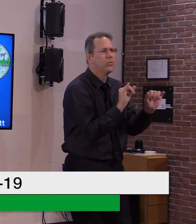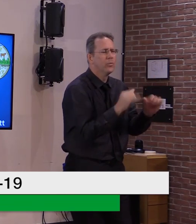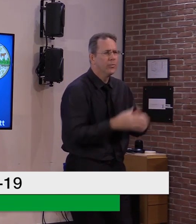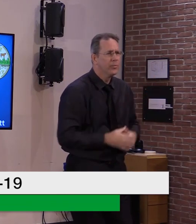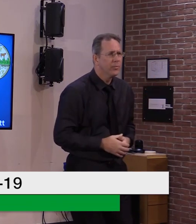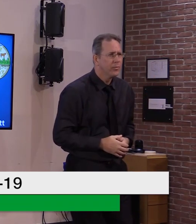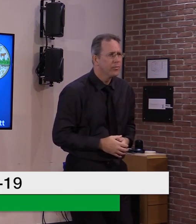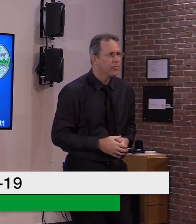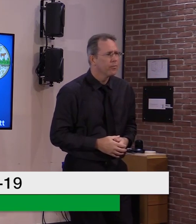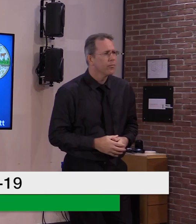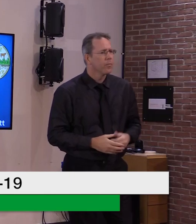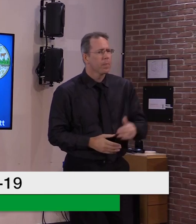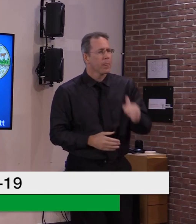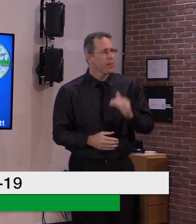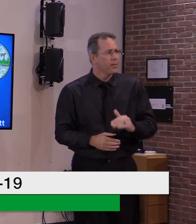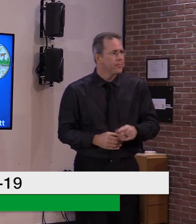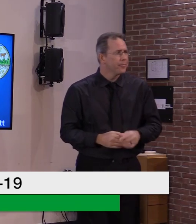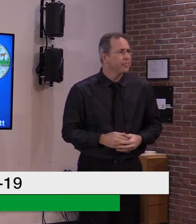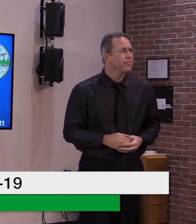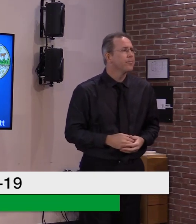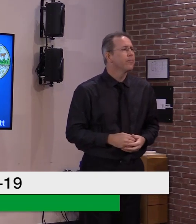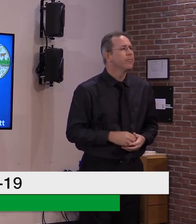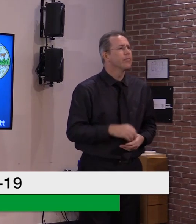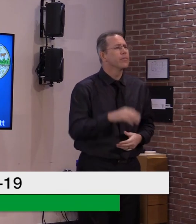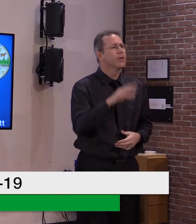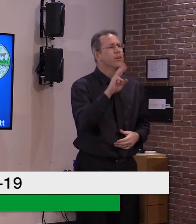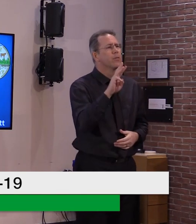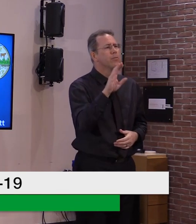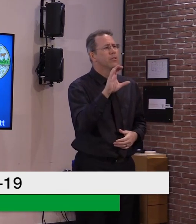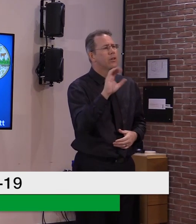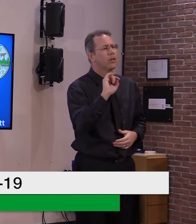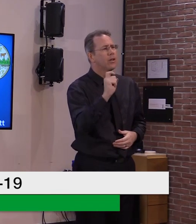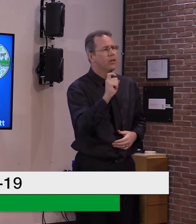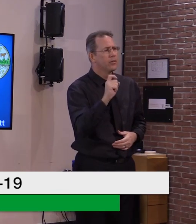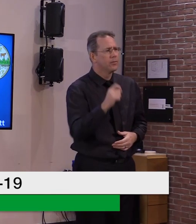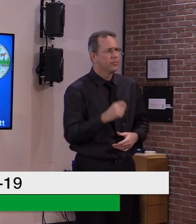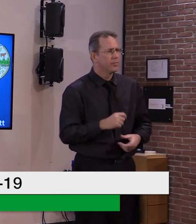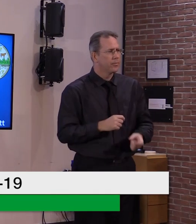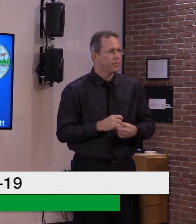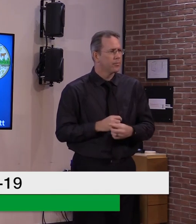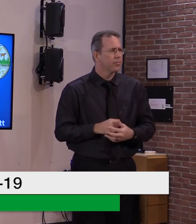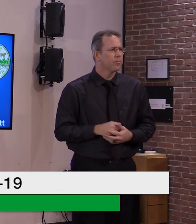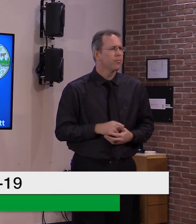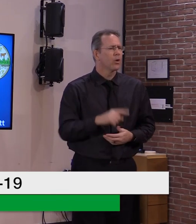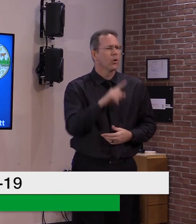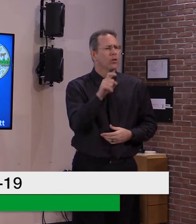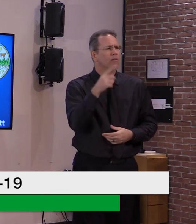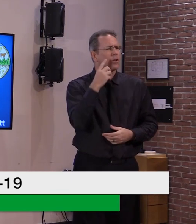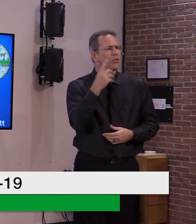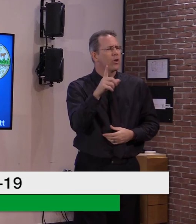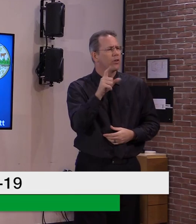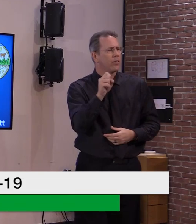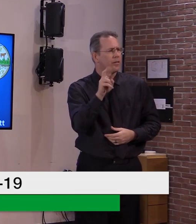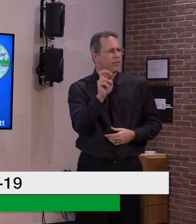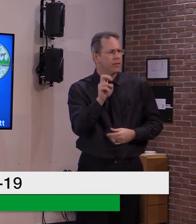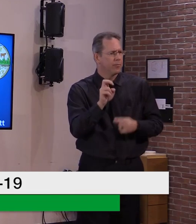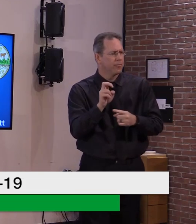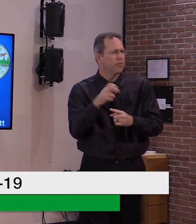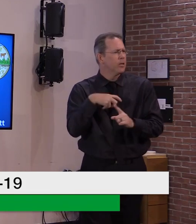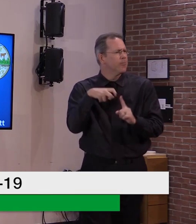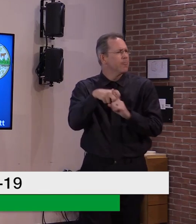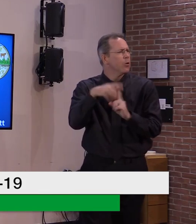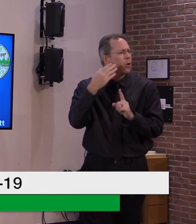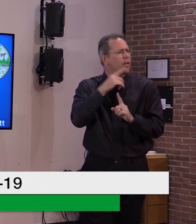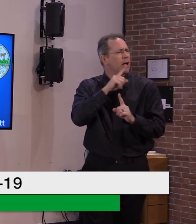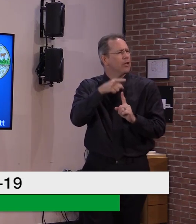this question is for dr levine i had a viewer ask a question that i couldn't really find a good answer for so offer it to you as we prepare for the first